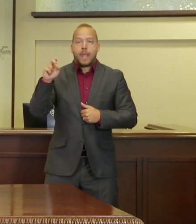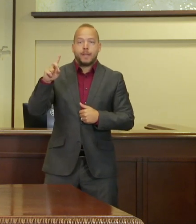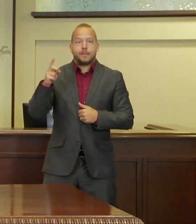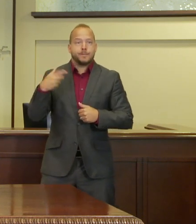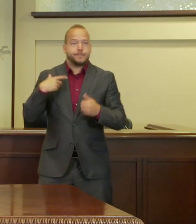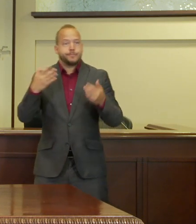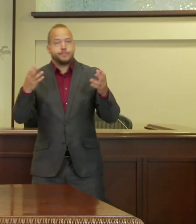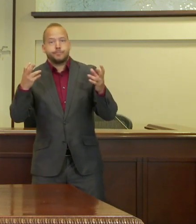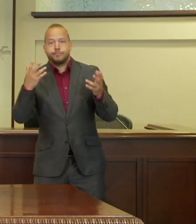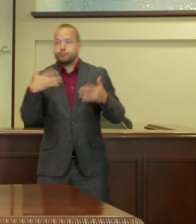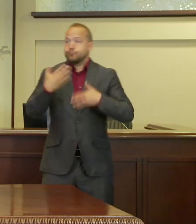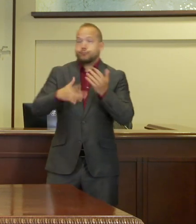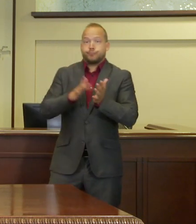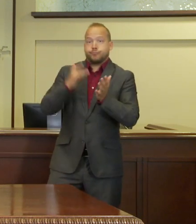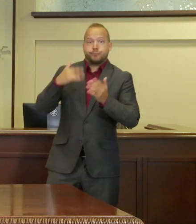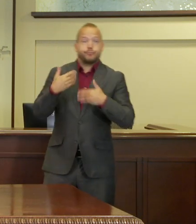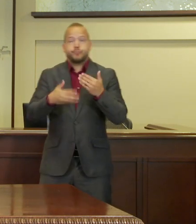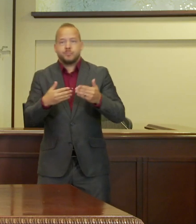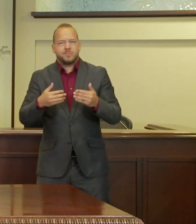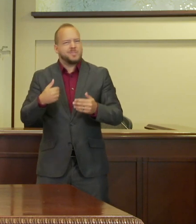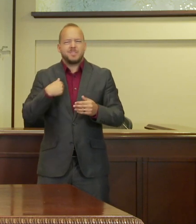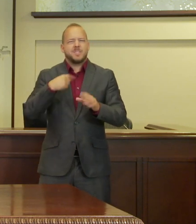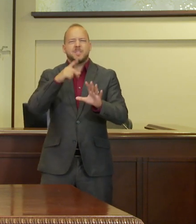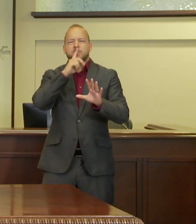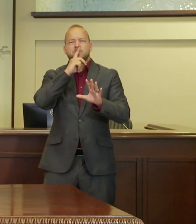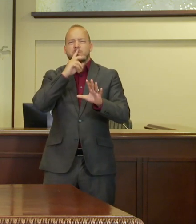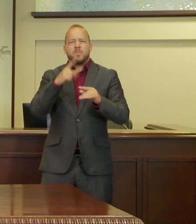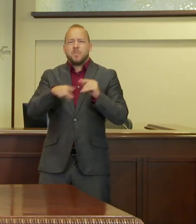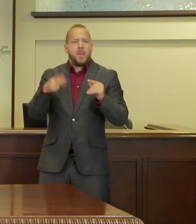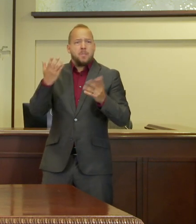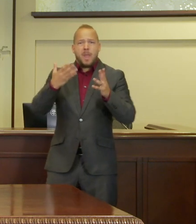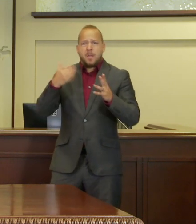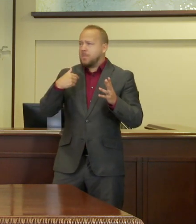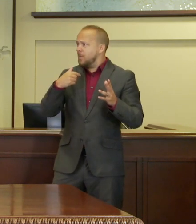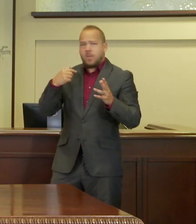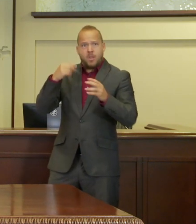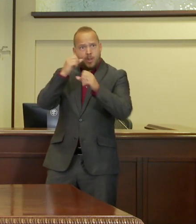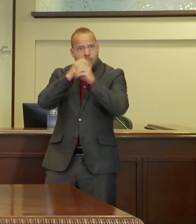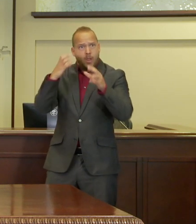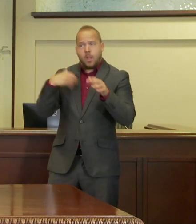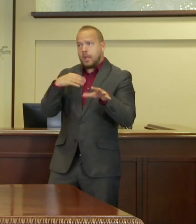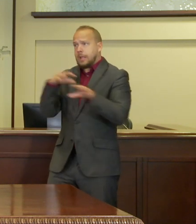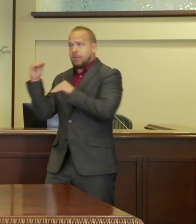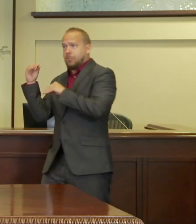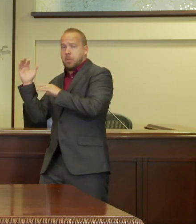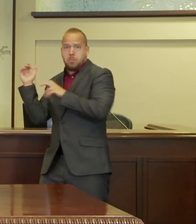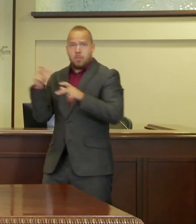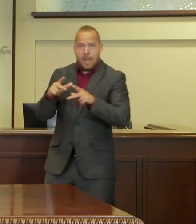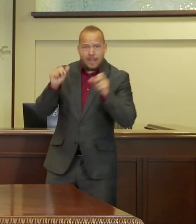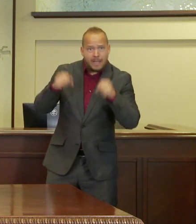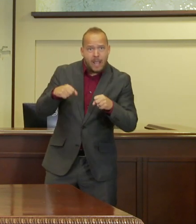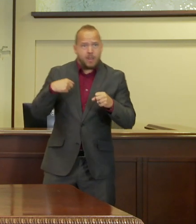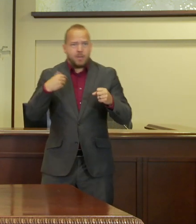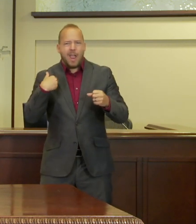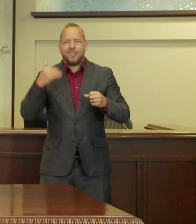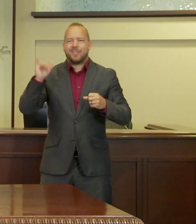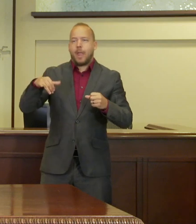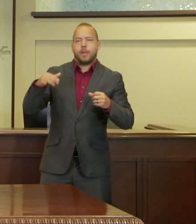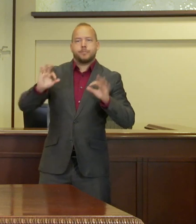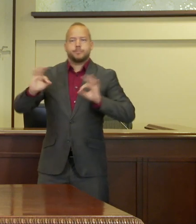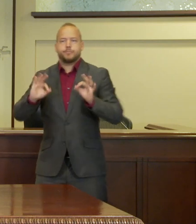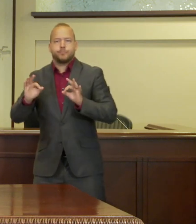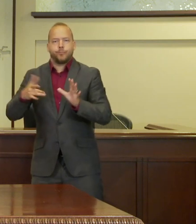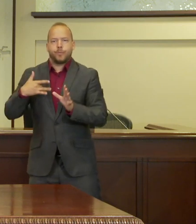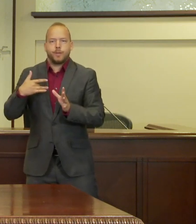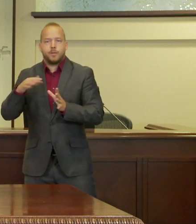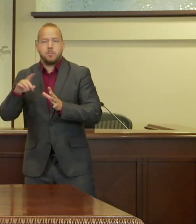going to come back. As I heard from some of the pastors yesterday and the day before, I don't have to set